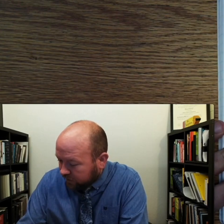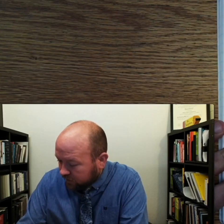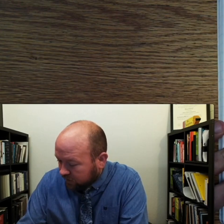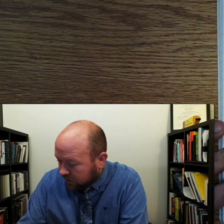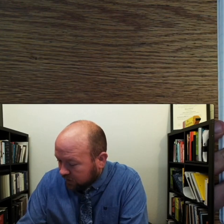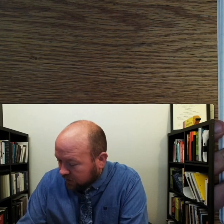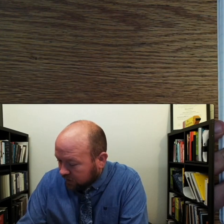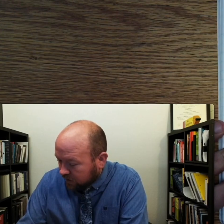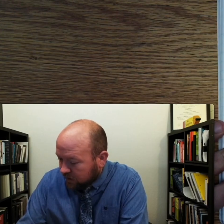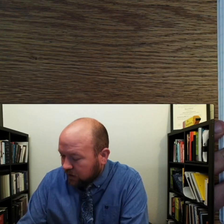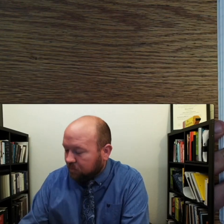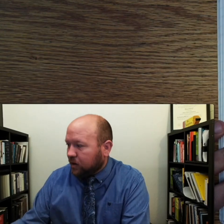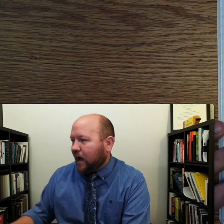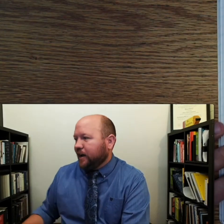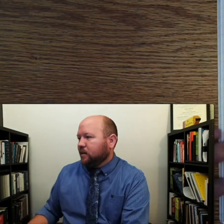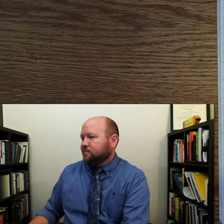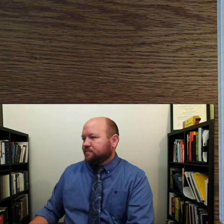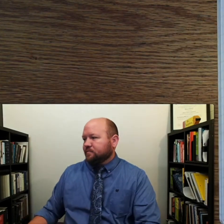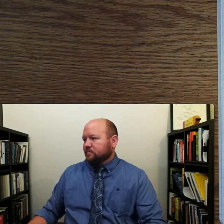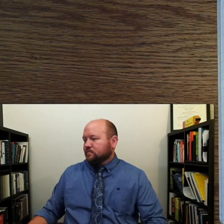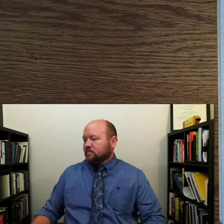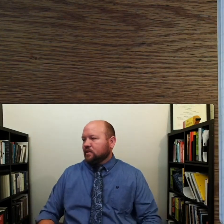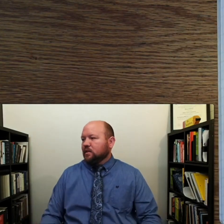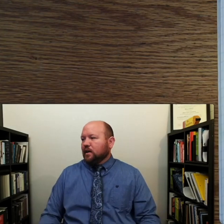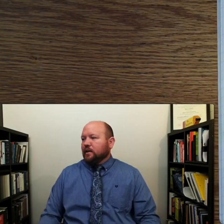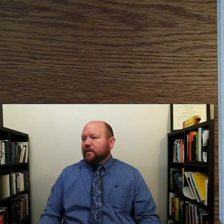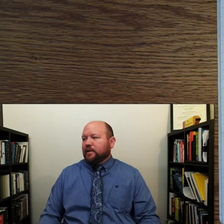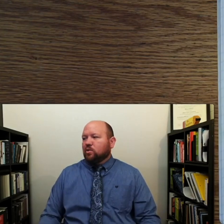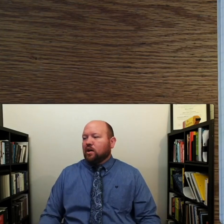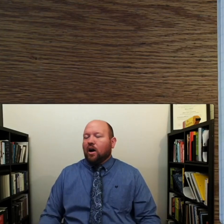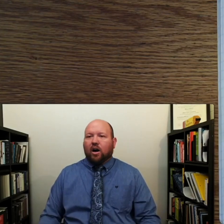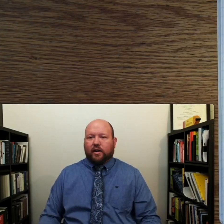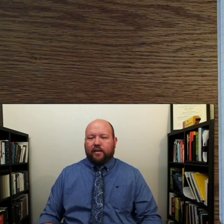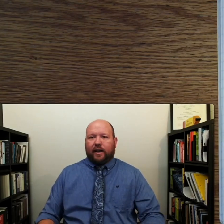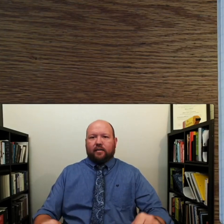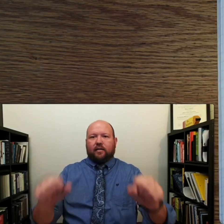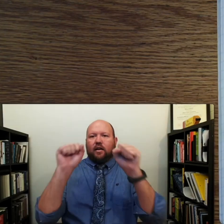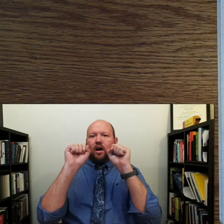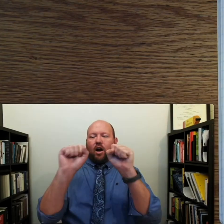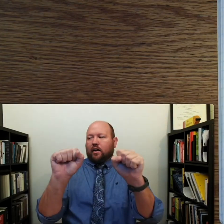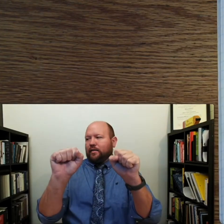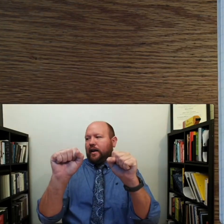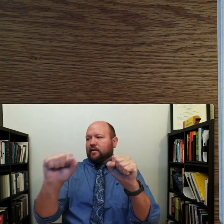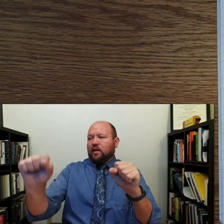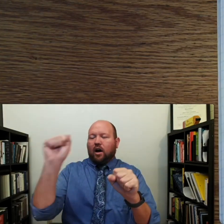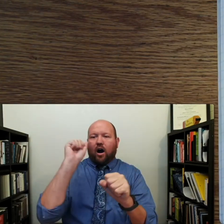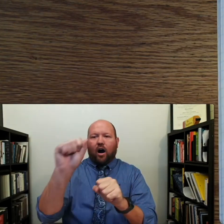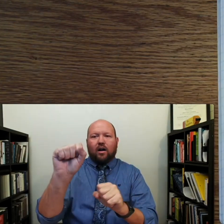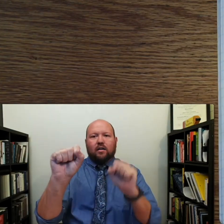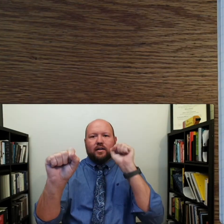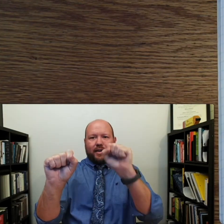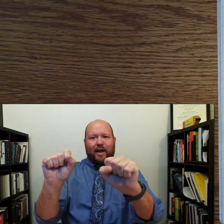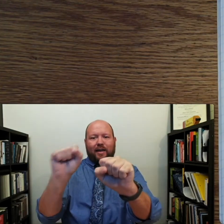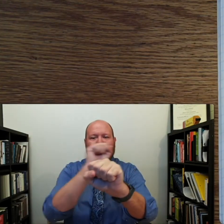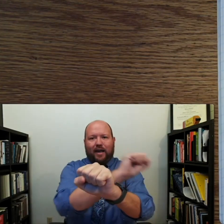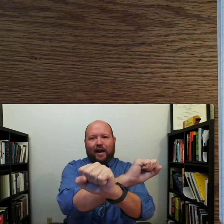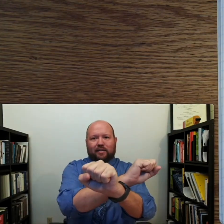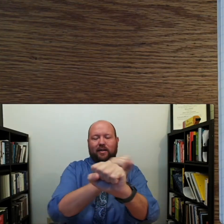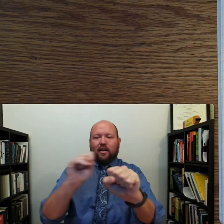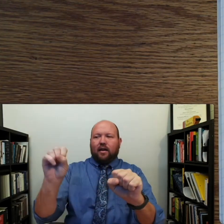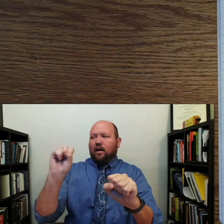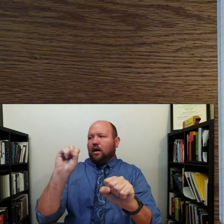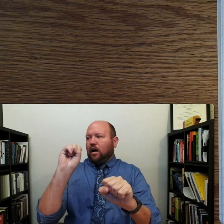applied, applied. Next word, architect, architect, r, k,